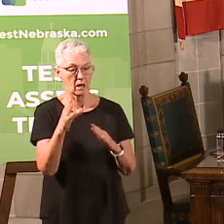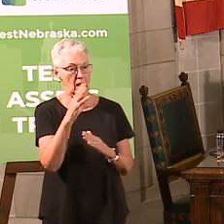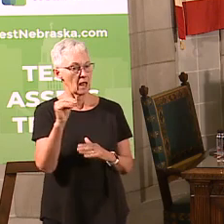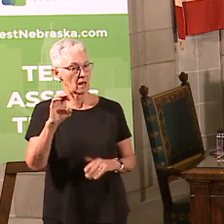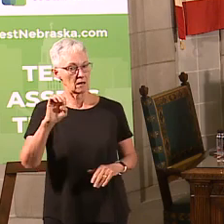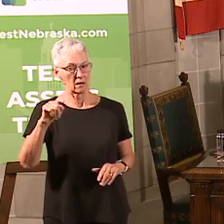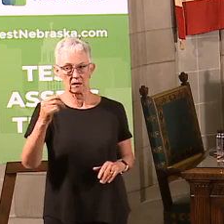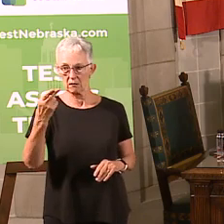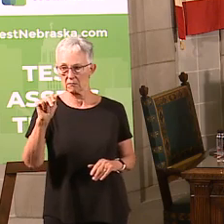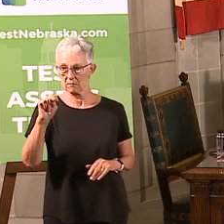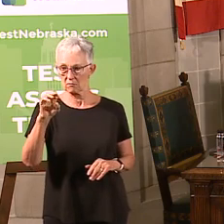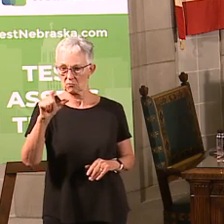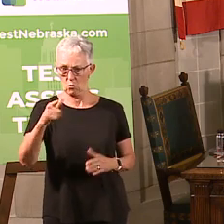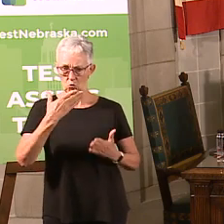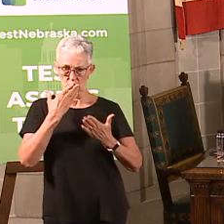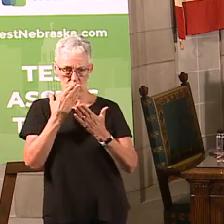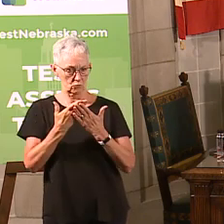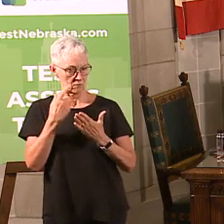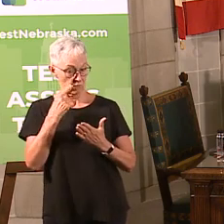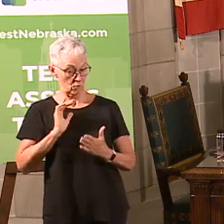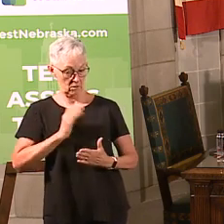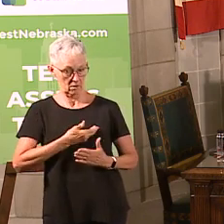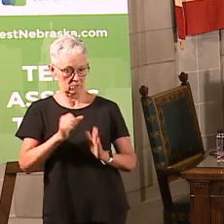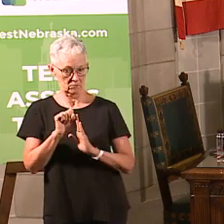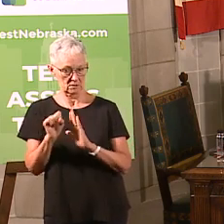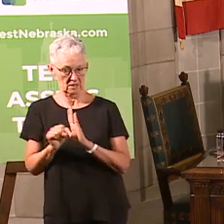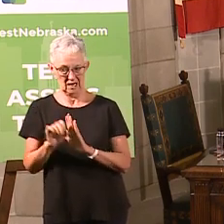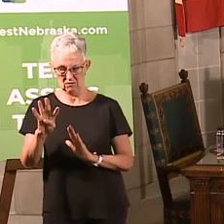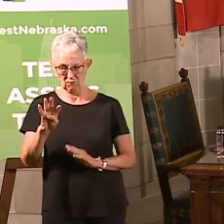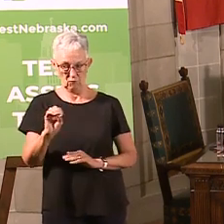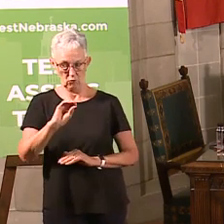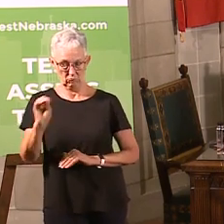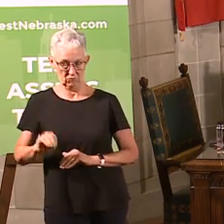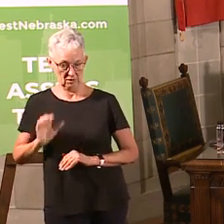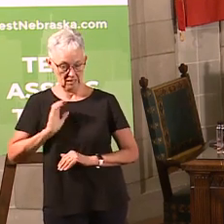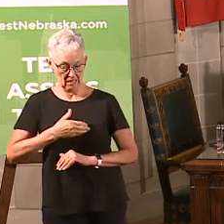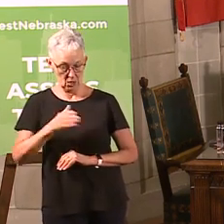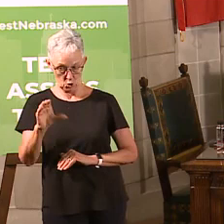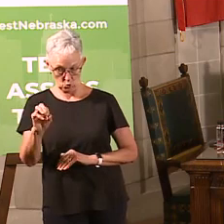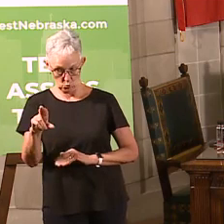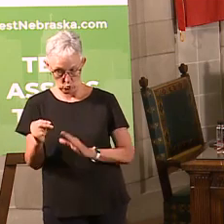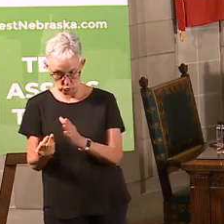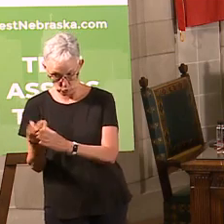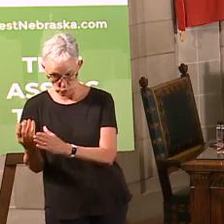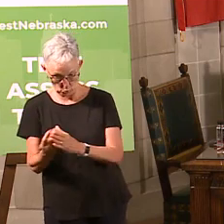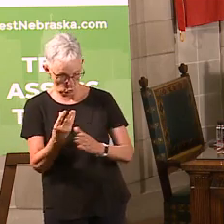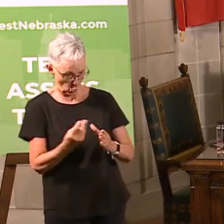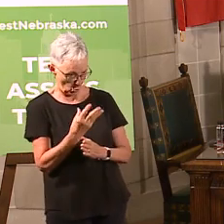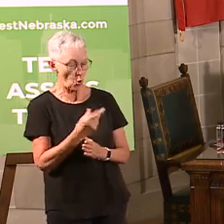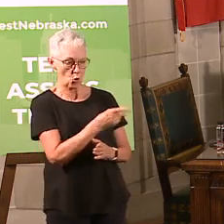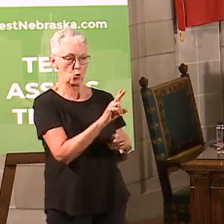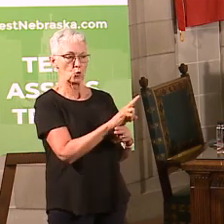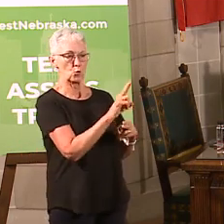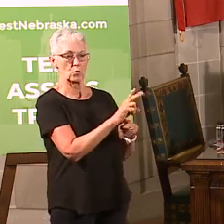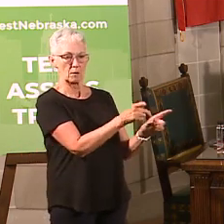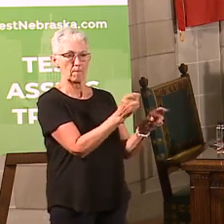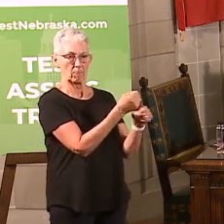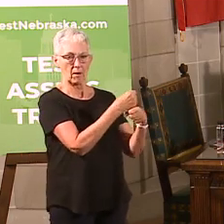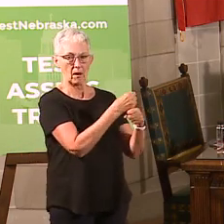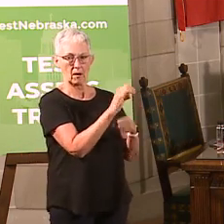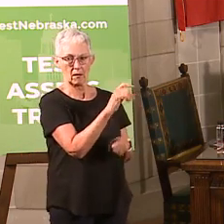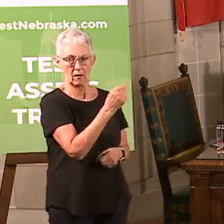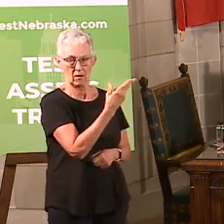state because about 40% of our corn crop goes to it. And then, of course, when consumers buy ethanol, they save money at the pump. And so whenever I talk